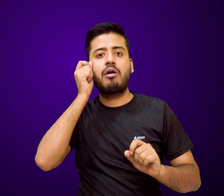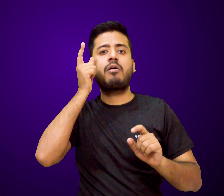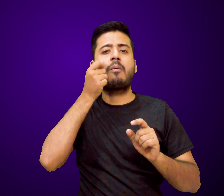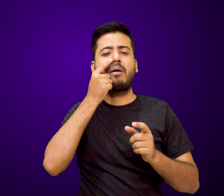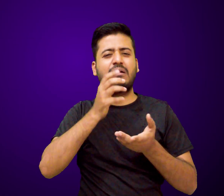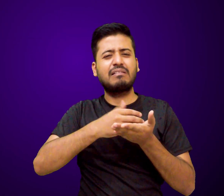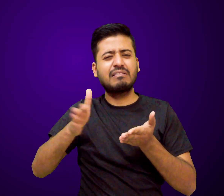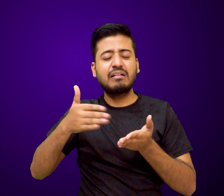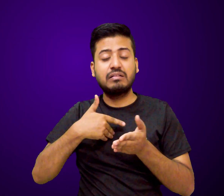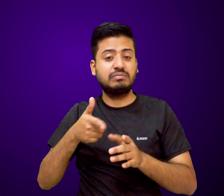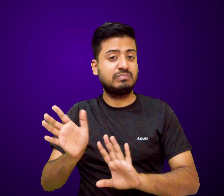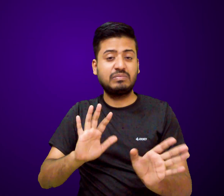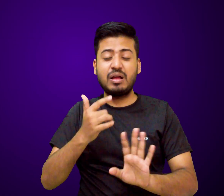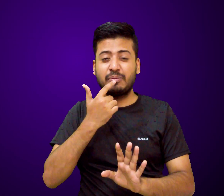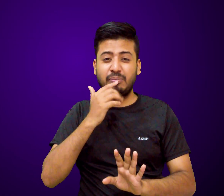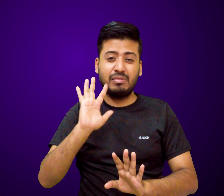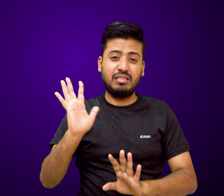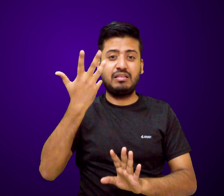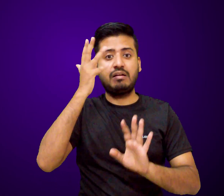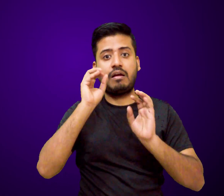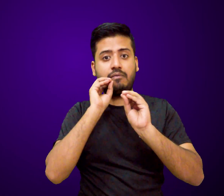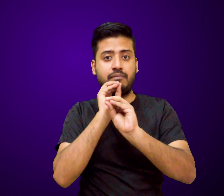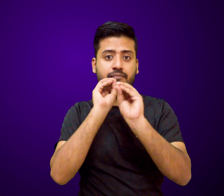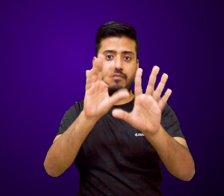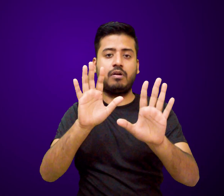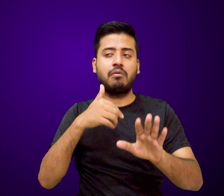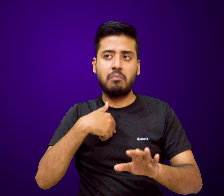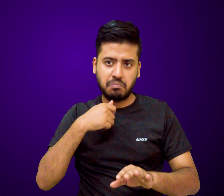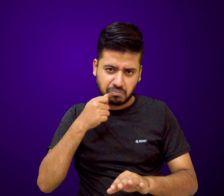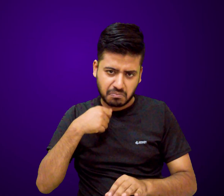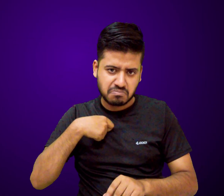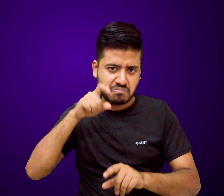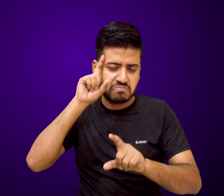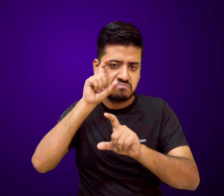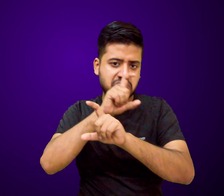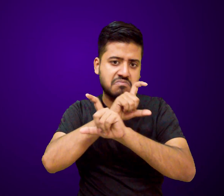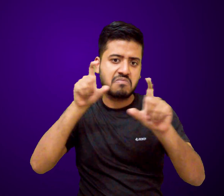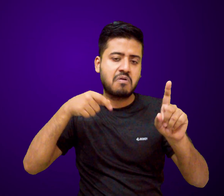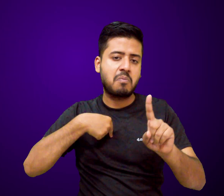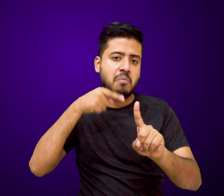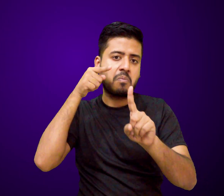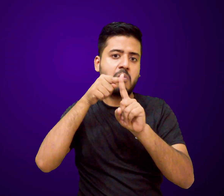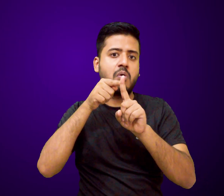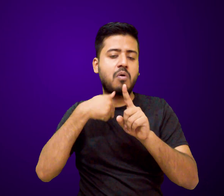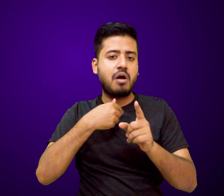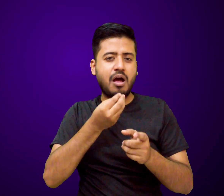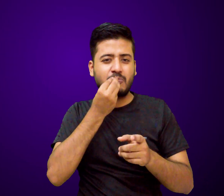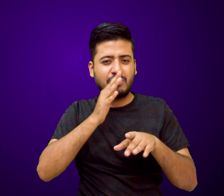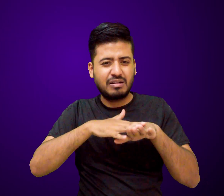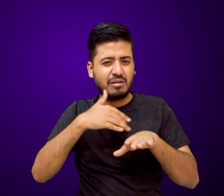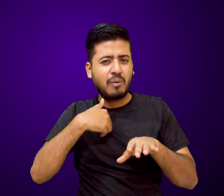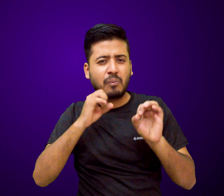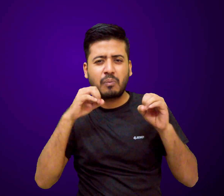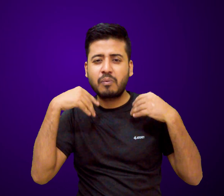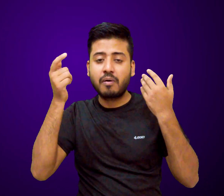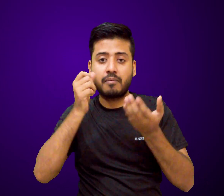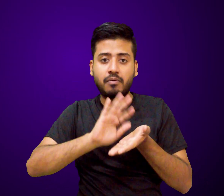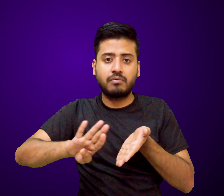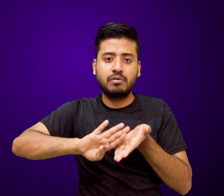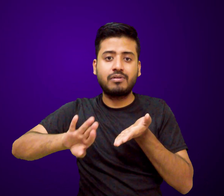sprout, creating debate as to whether eating them is safe. On one hand, some consider sprouted potatoes perfectly safe to